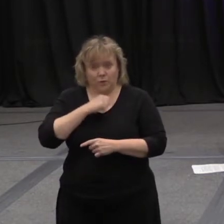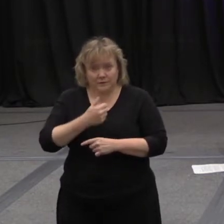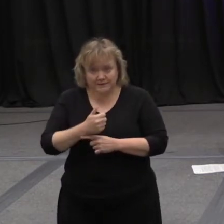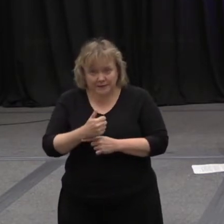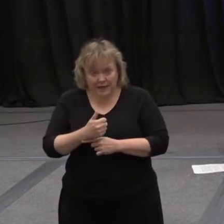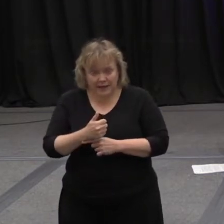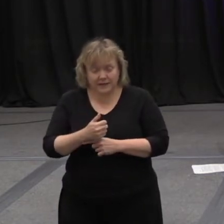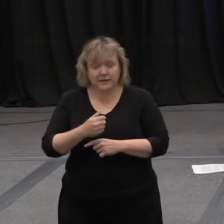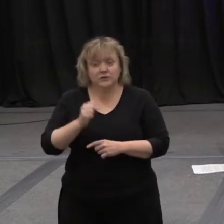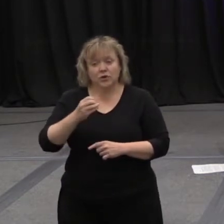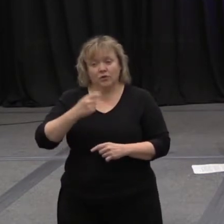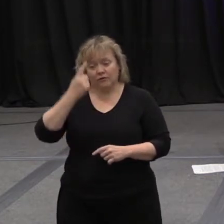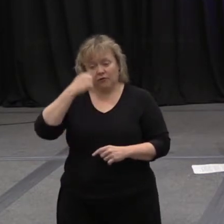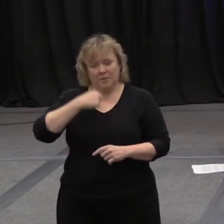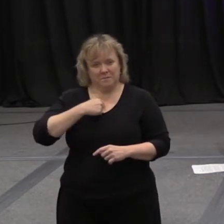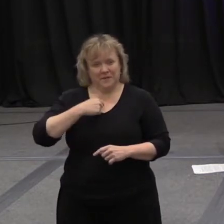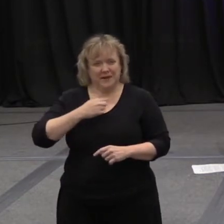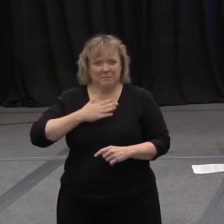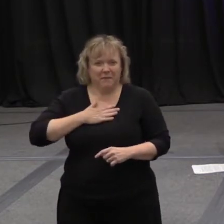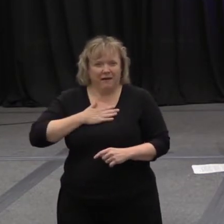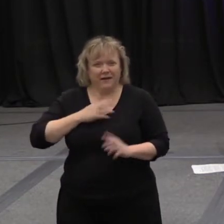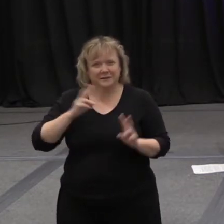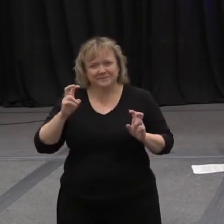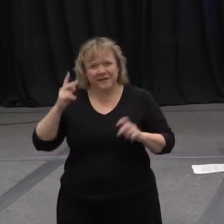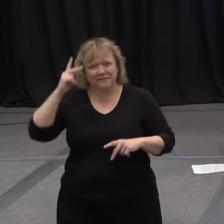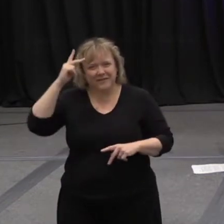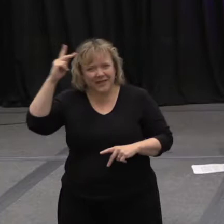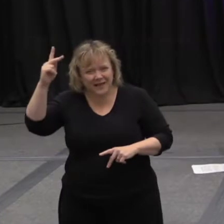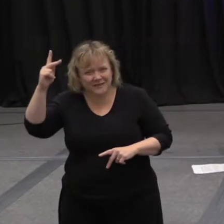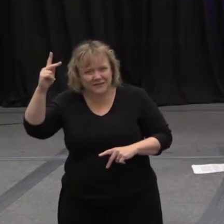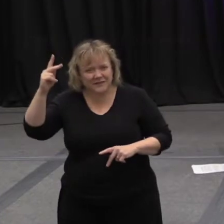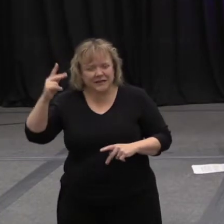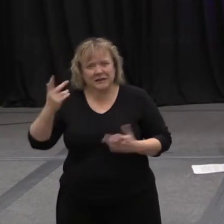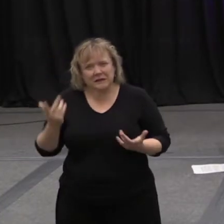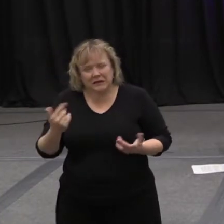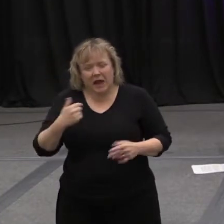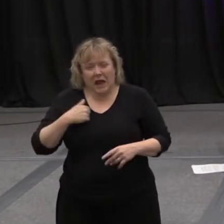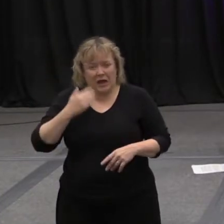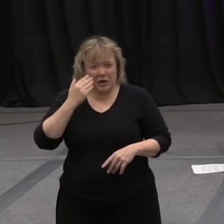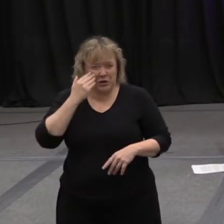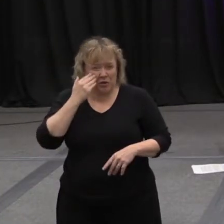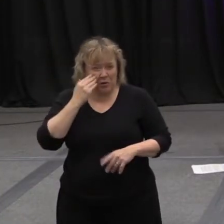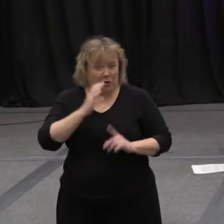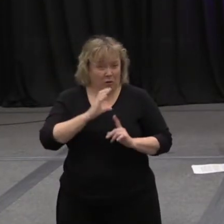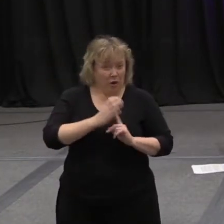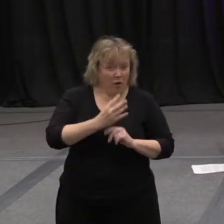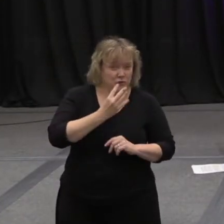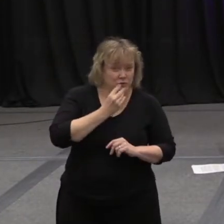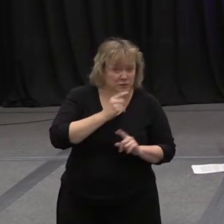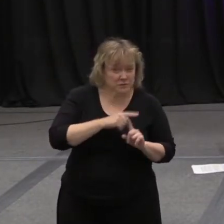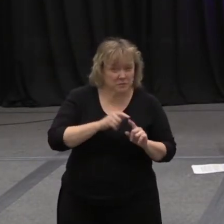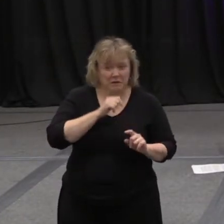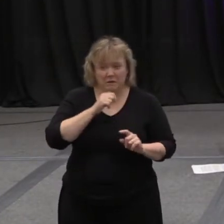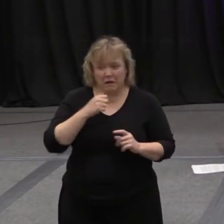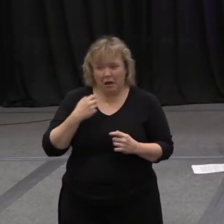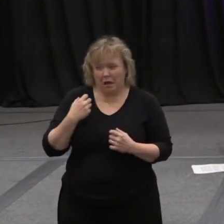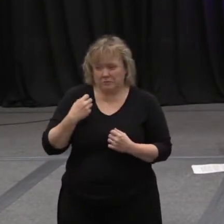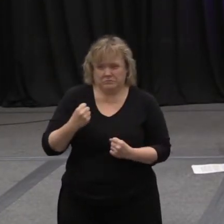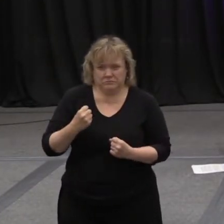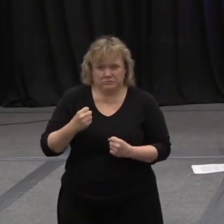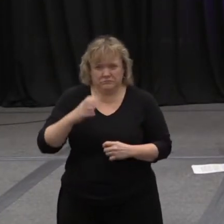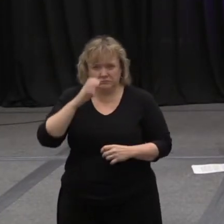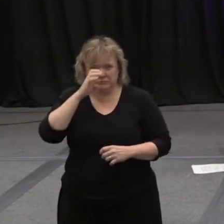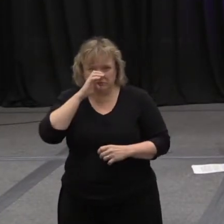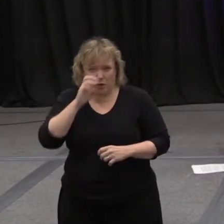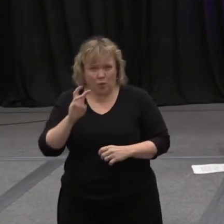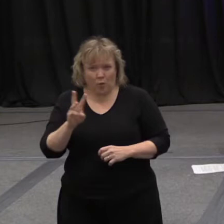what I use for my philosophical underpinnings. I know a little bit about Jewish culture, but I was not raised within any kind of Western